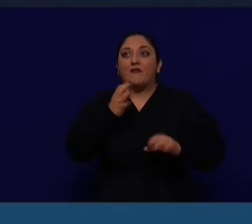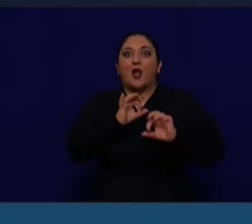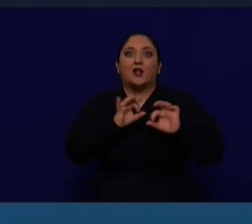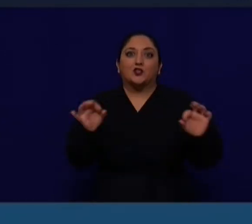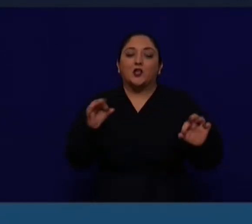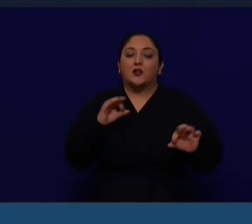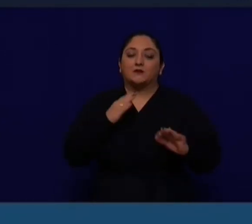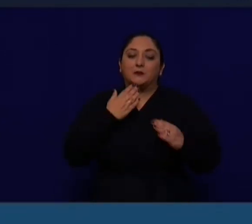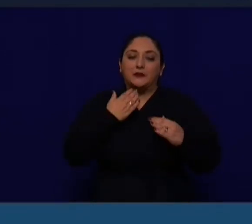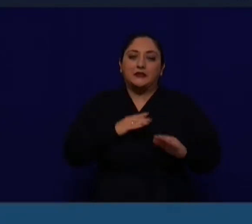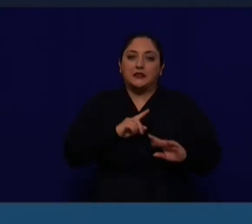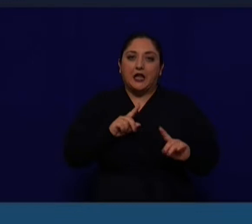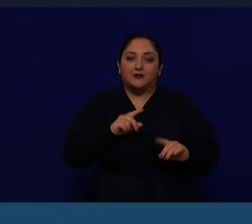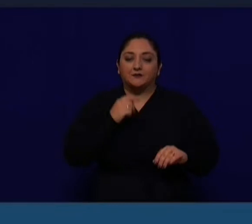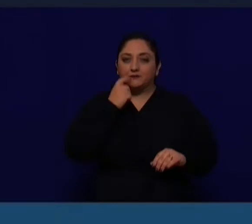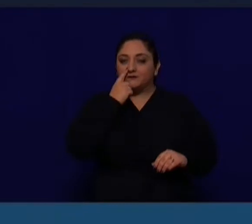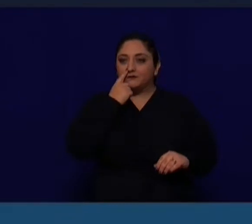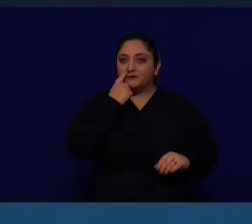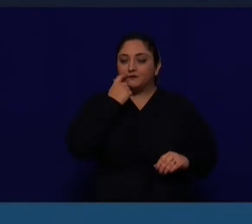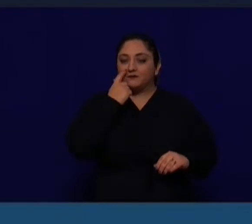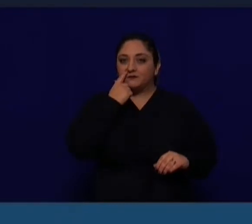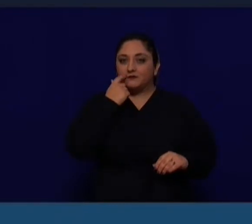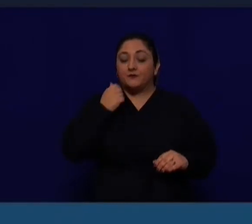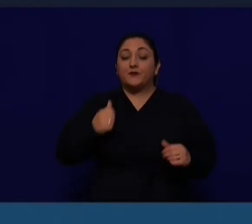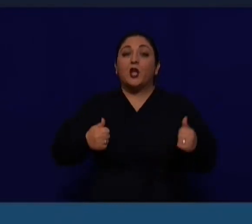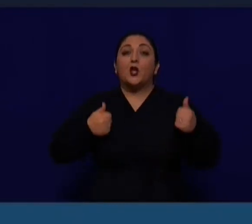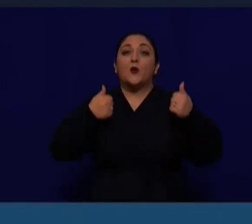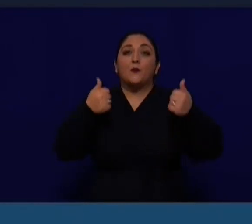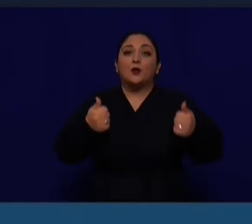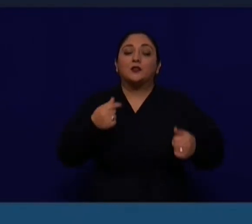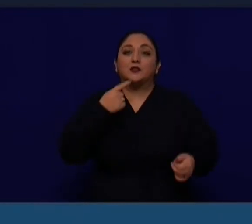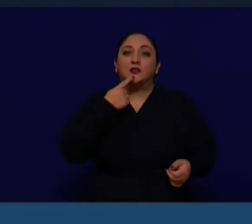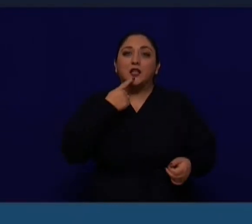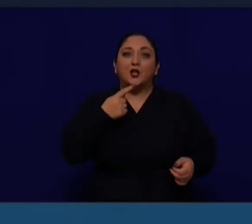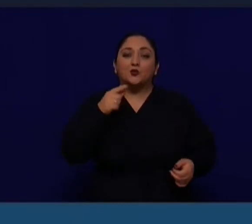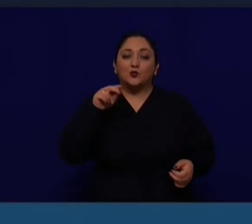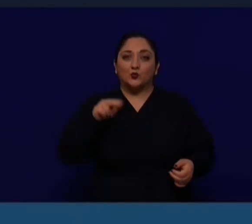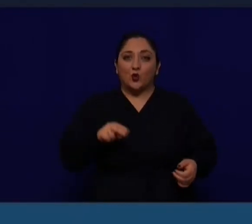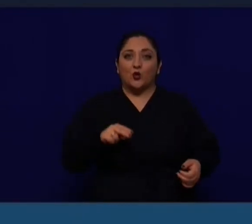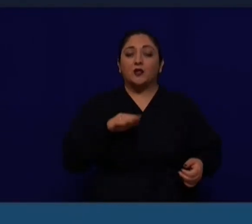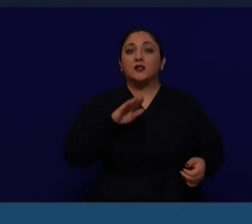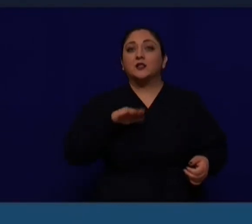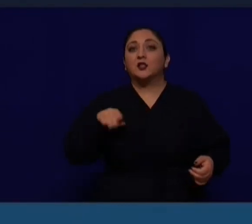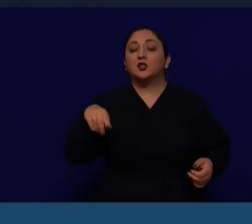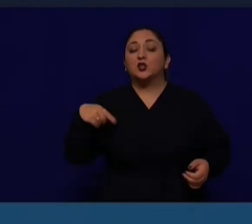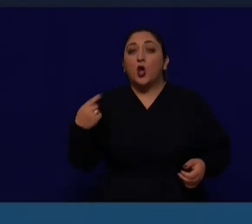ir-raġuni għalfejn ma rċivejtx litra. Teb kol ngħid ukoll li hemm nies oħrajn li minn dak